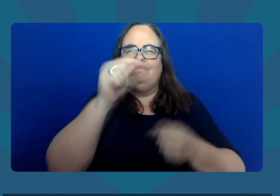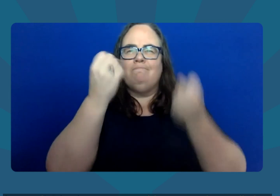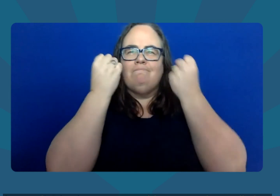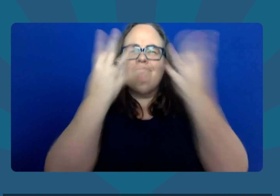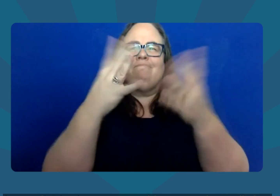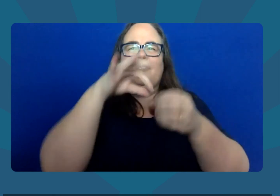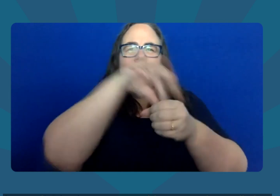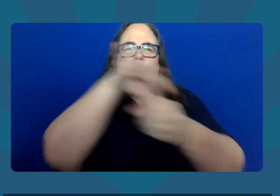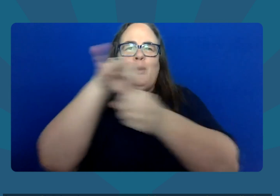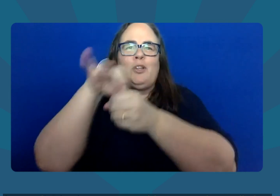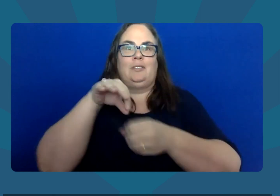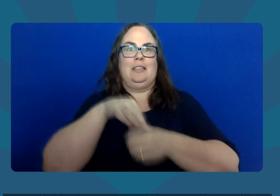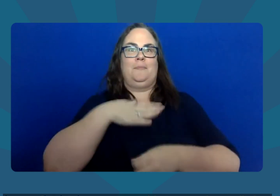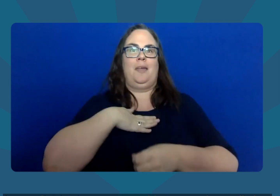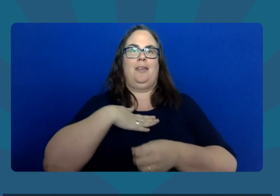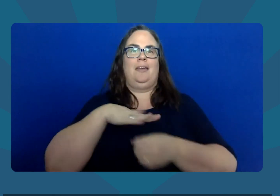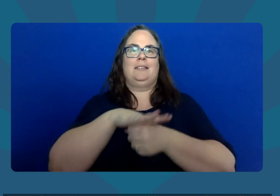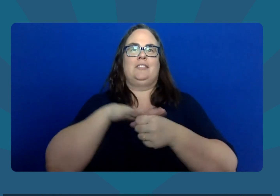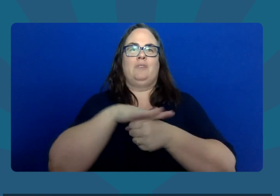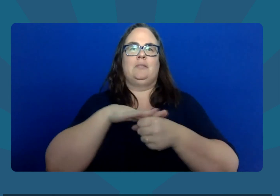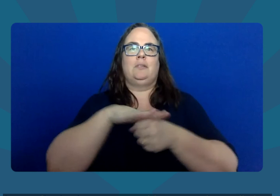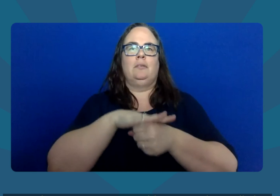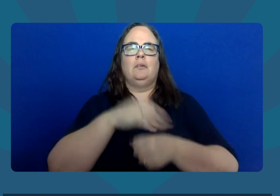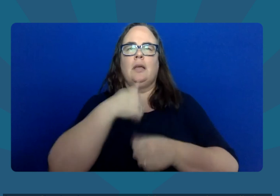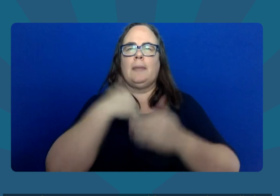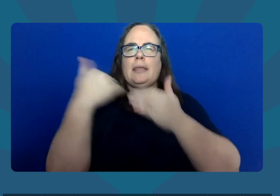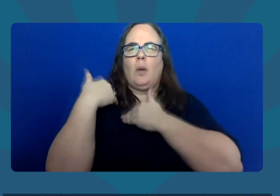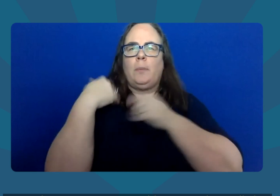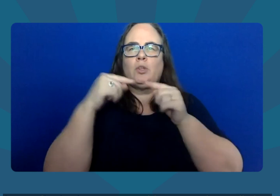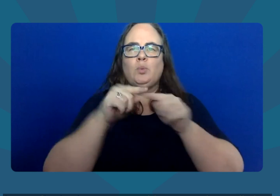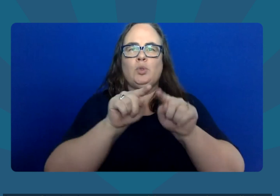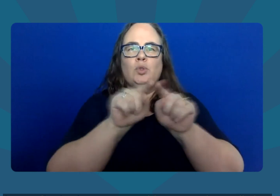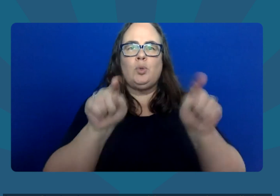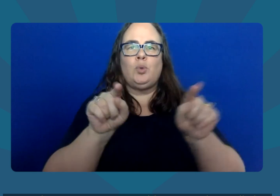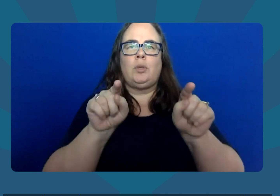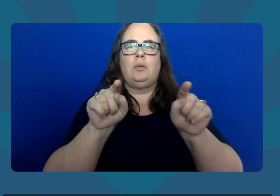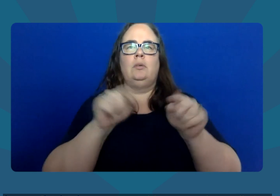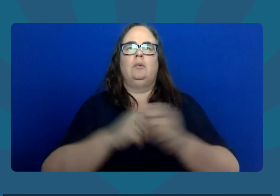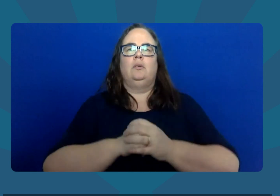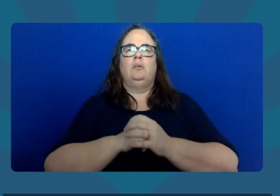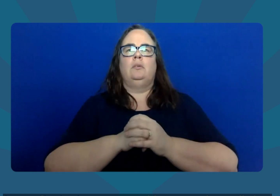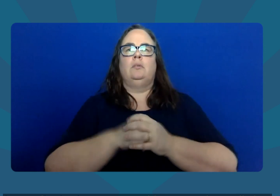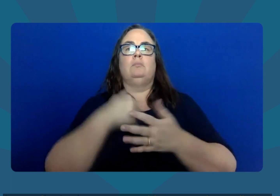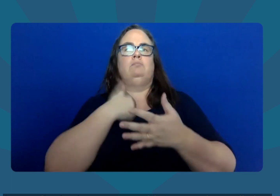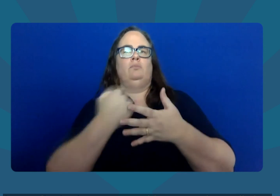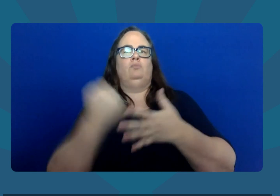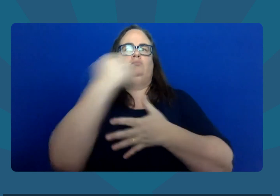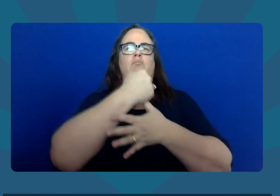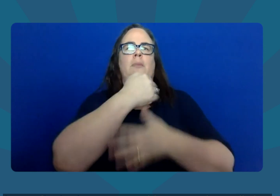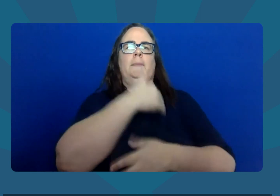district, I am accountable to you above all else.